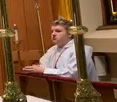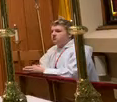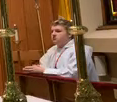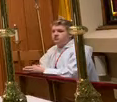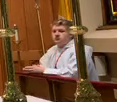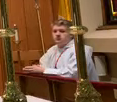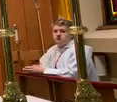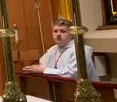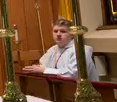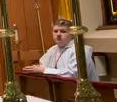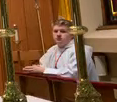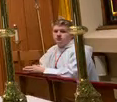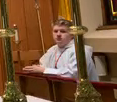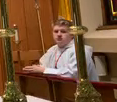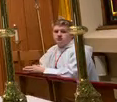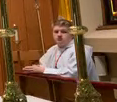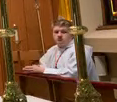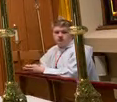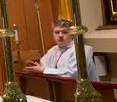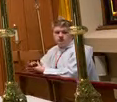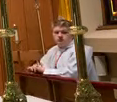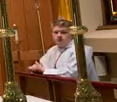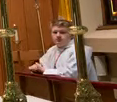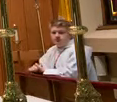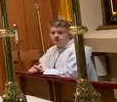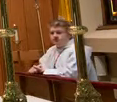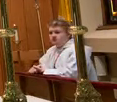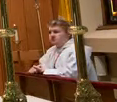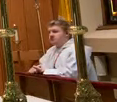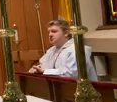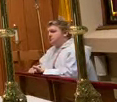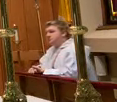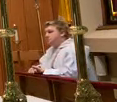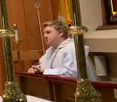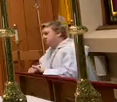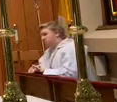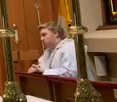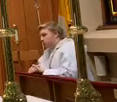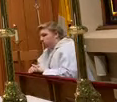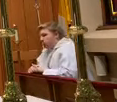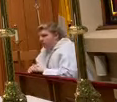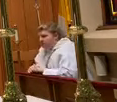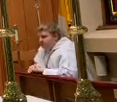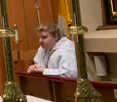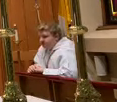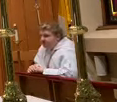May Almighty God bless you. The body of Christ.